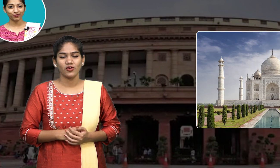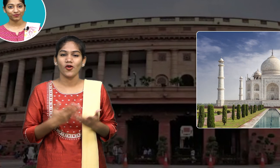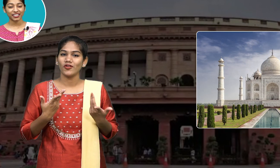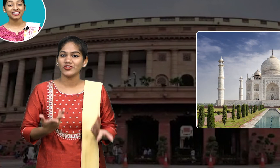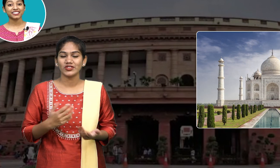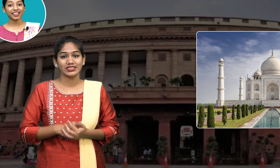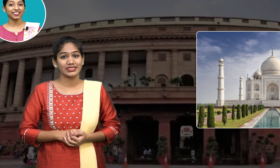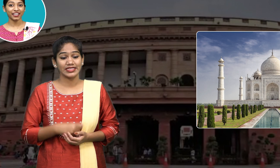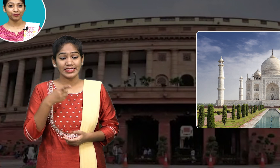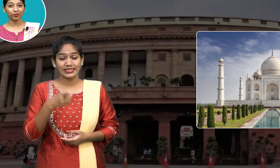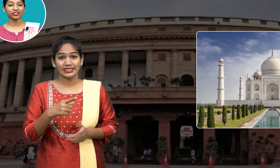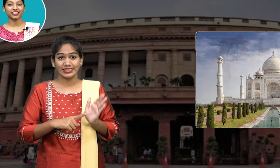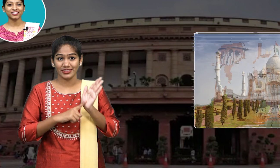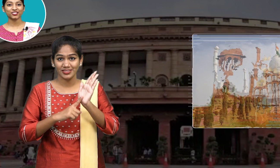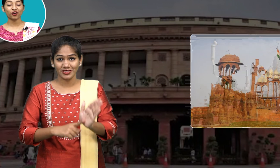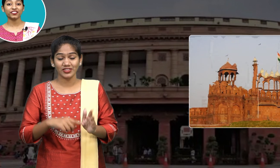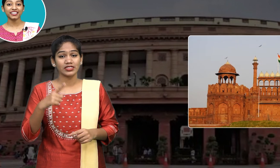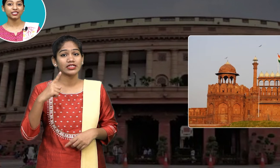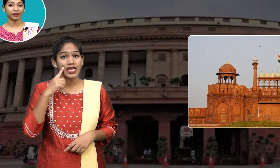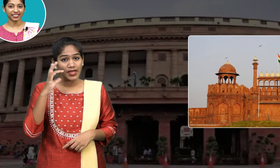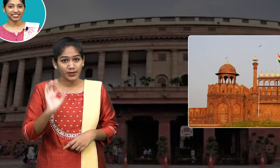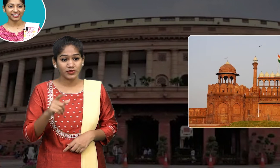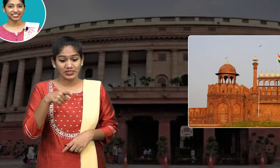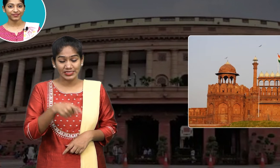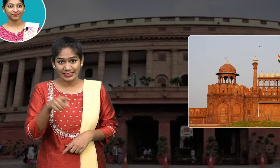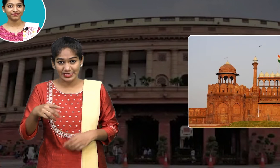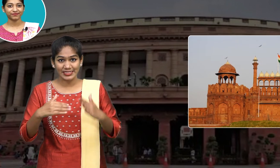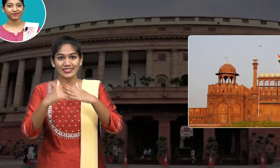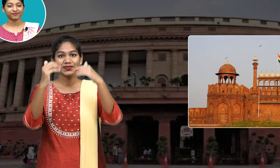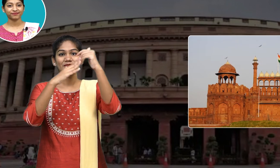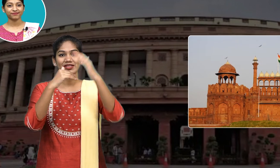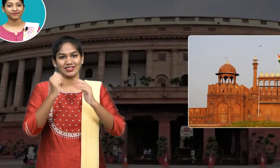Also, state the importance of these buildings.